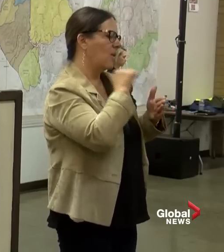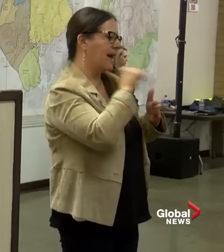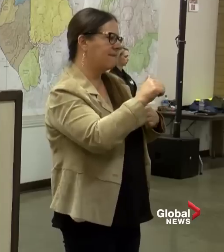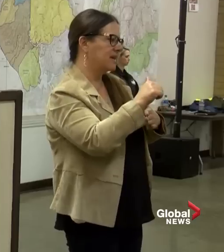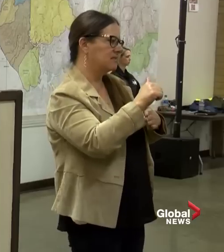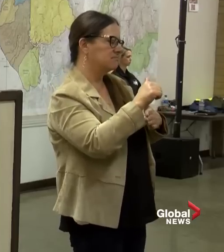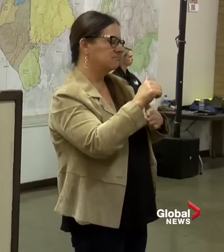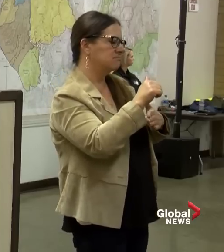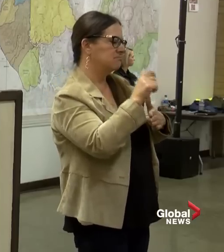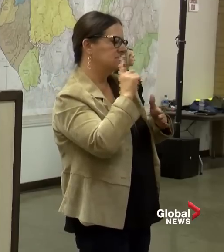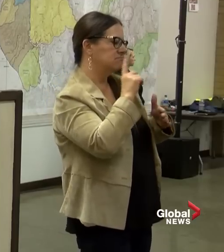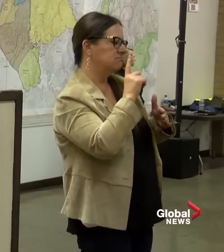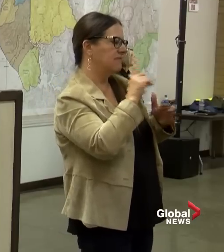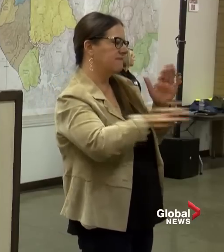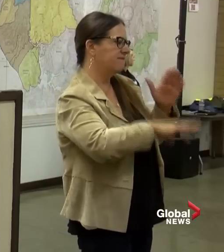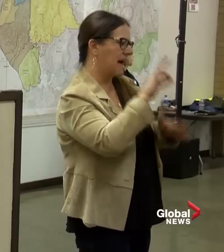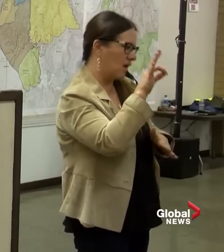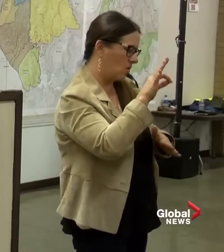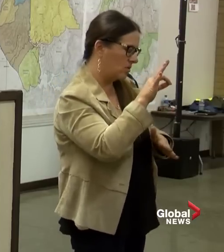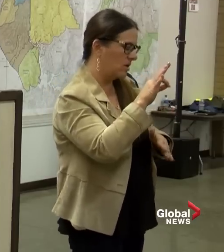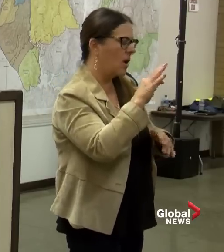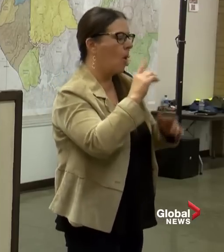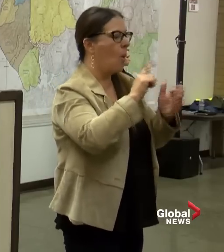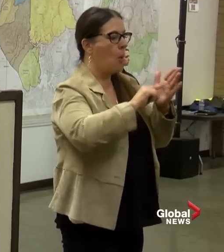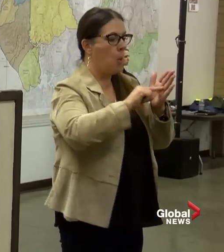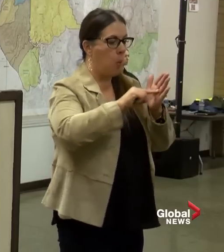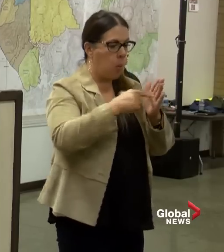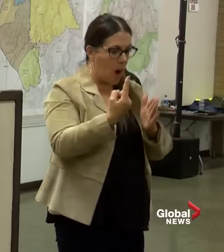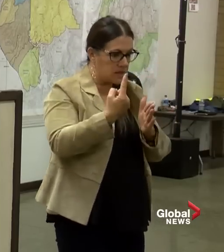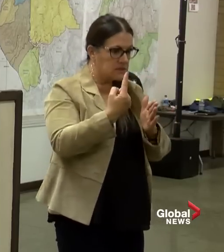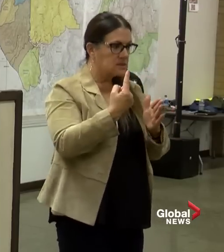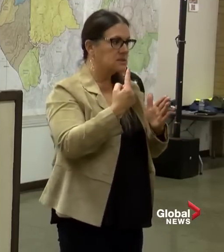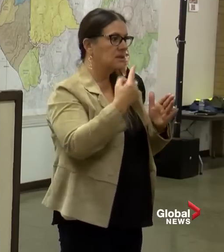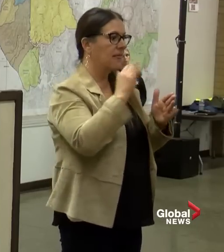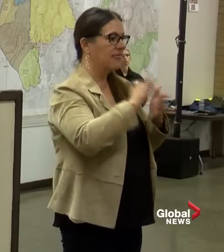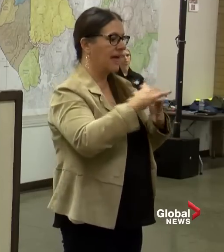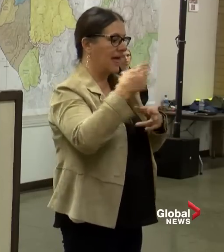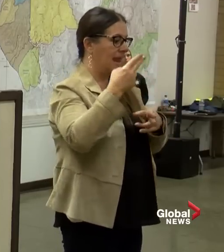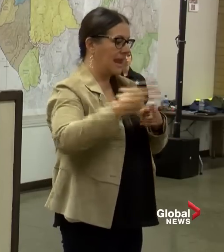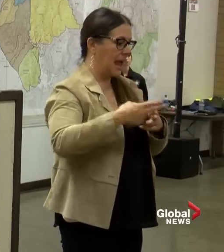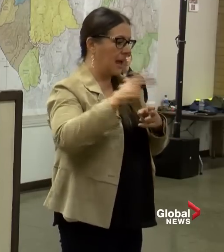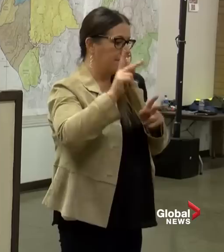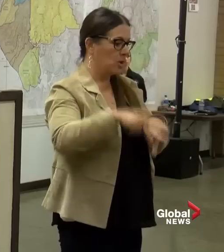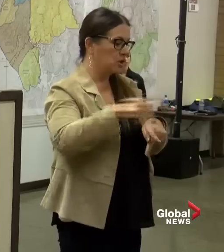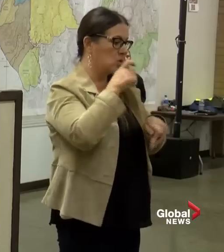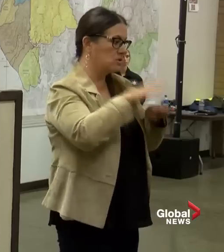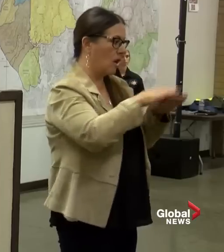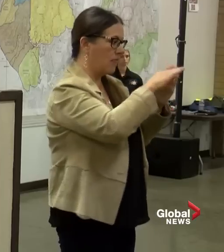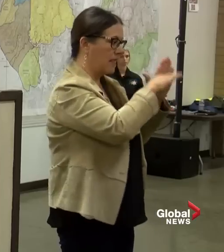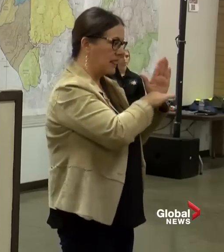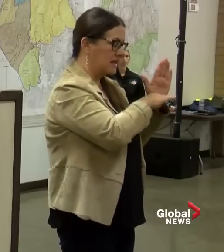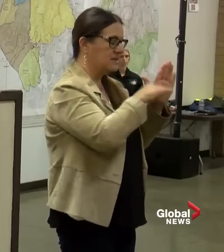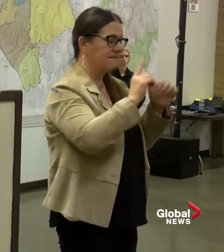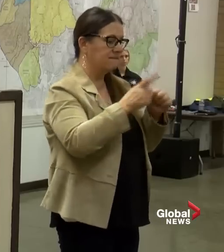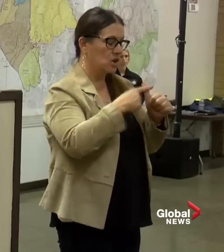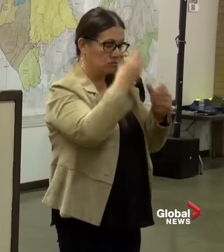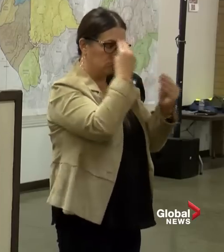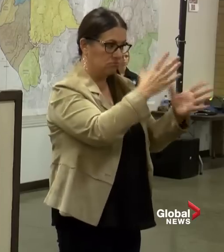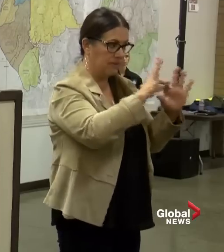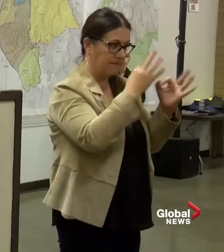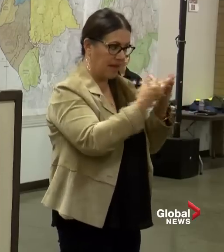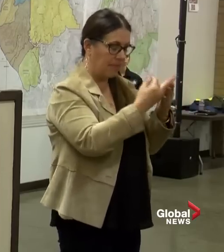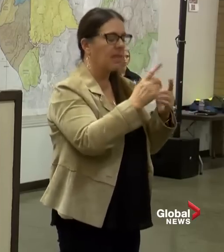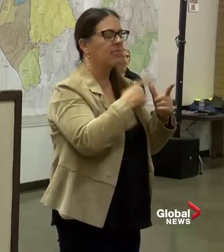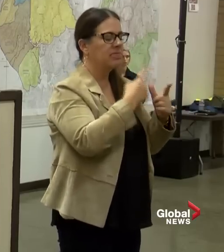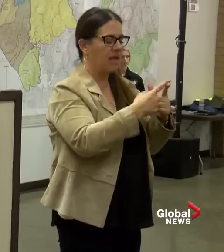once we have notified the individual next of kin, then they are removed from the list. Sharon, are you able to speak to claims that